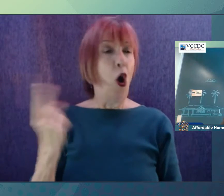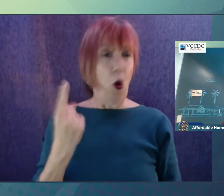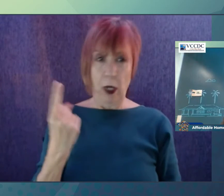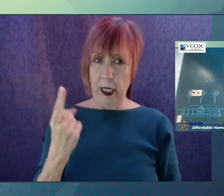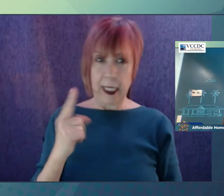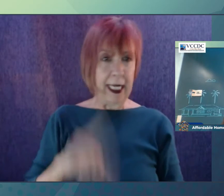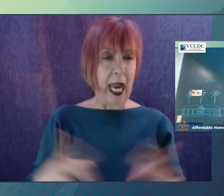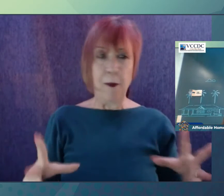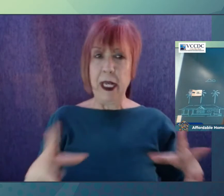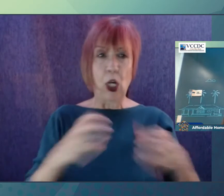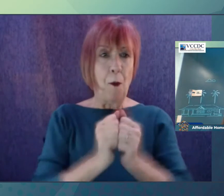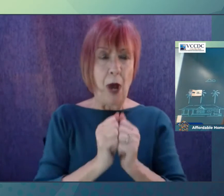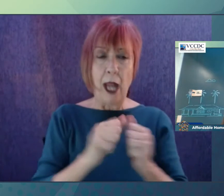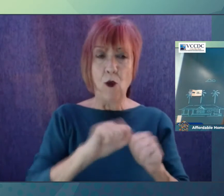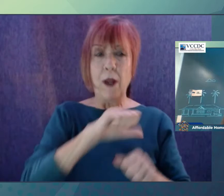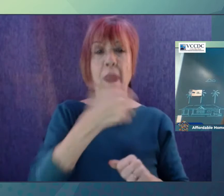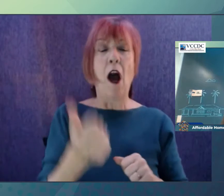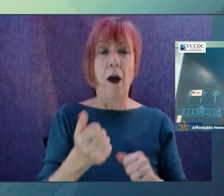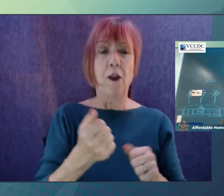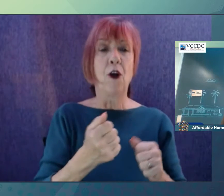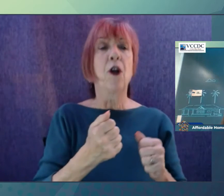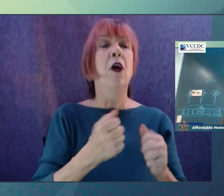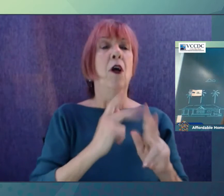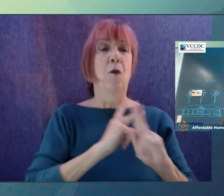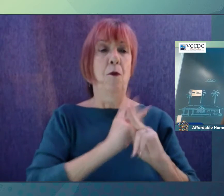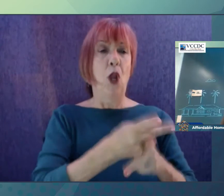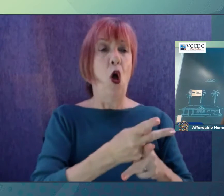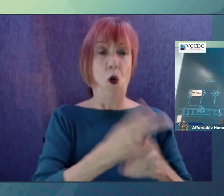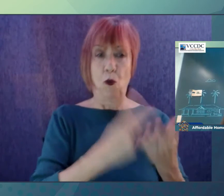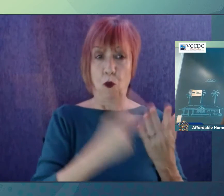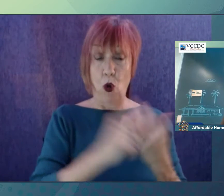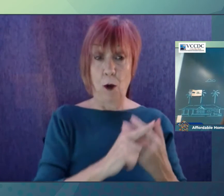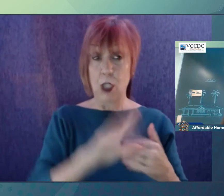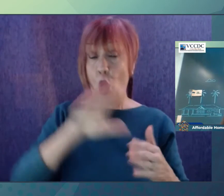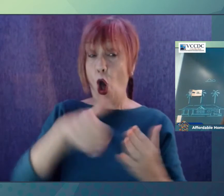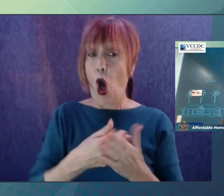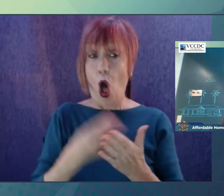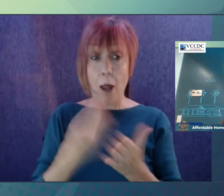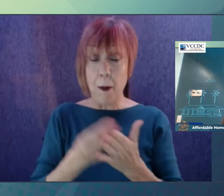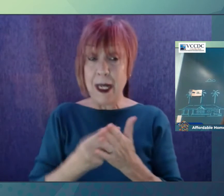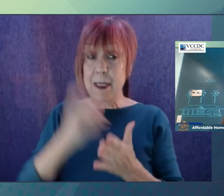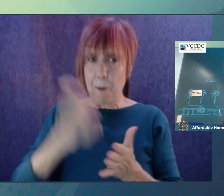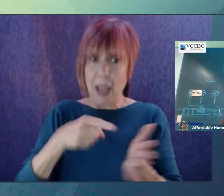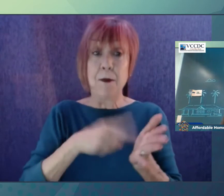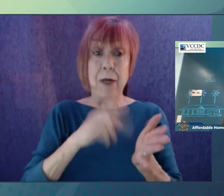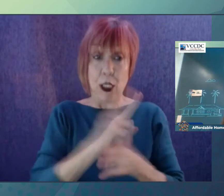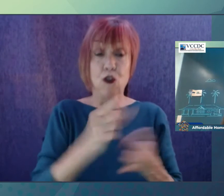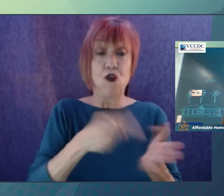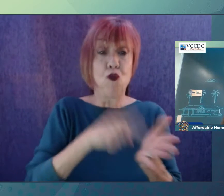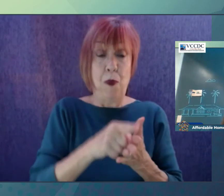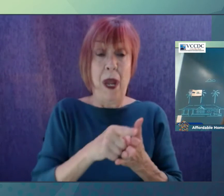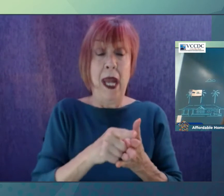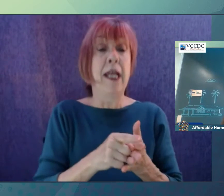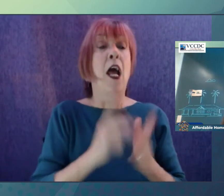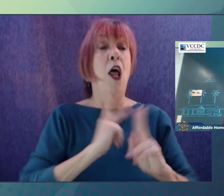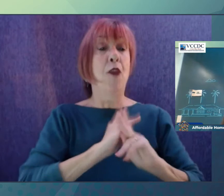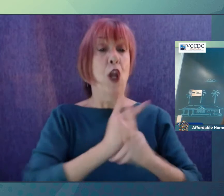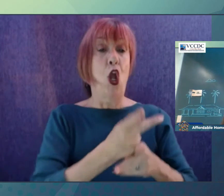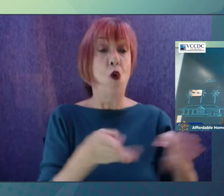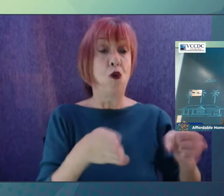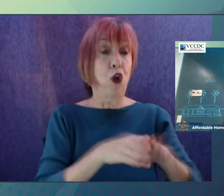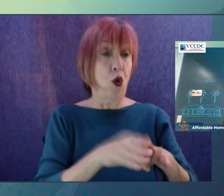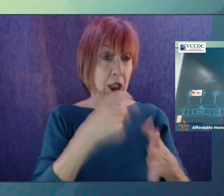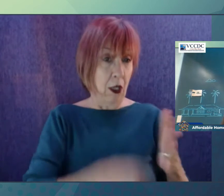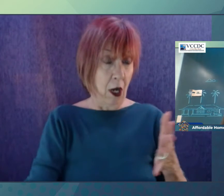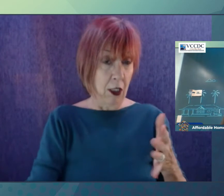other CIT Bank home loan program. All of the proceeds of this offer must go towards loan-related closing costs and fees.